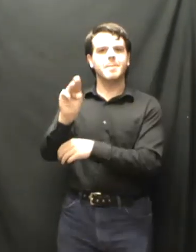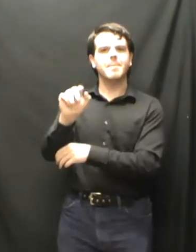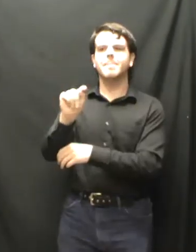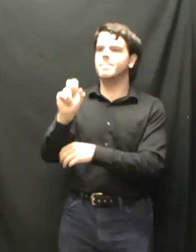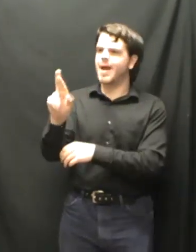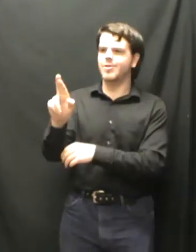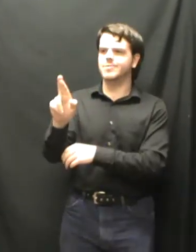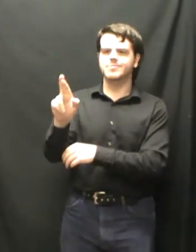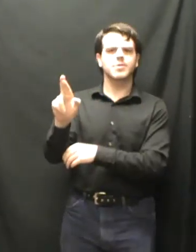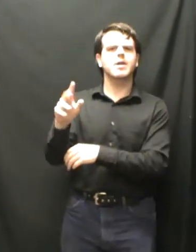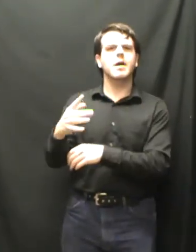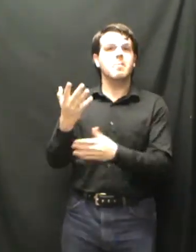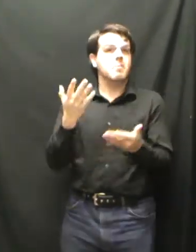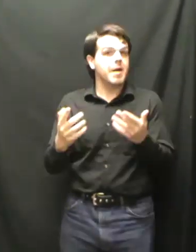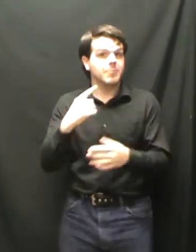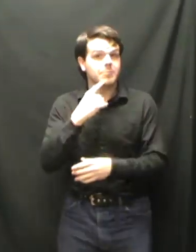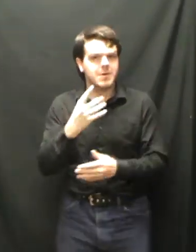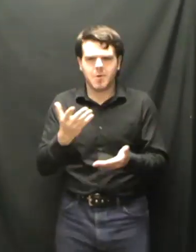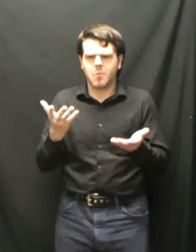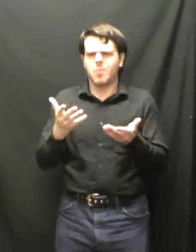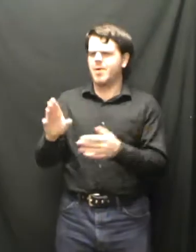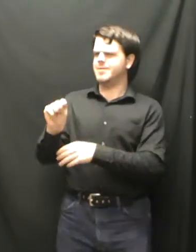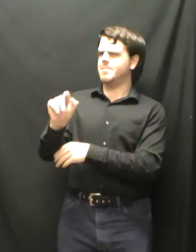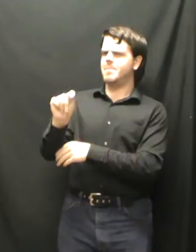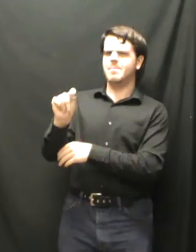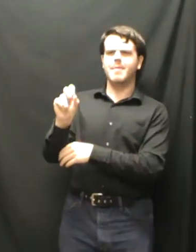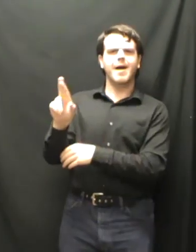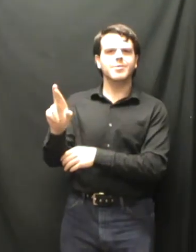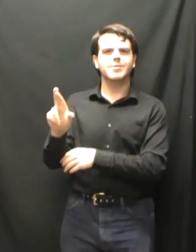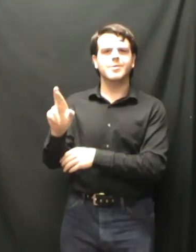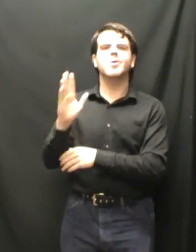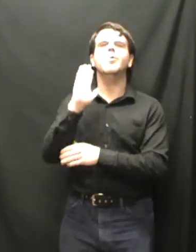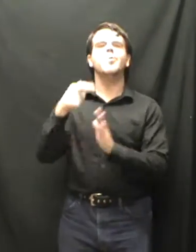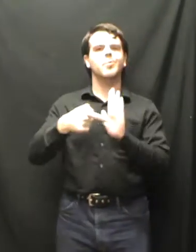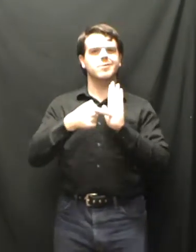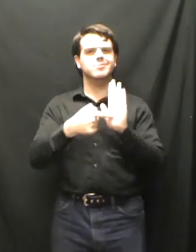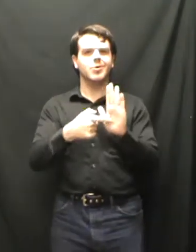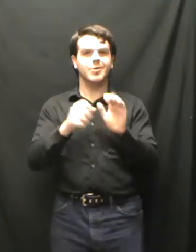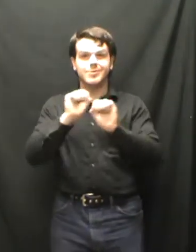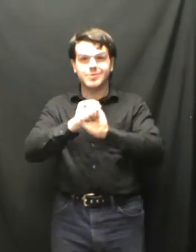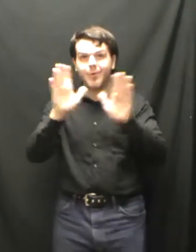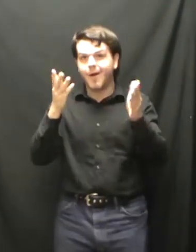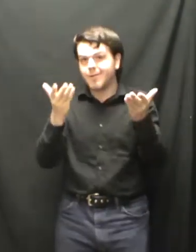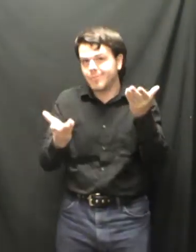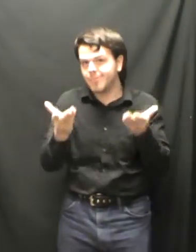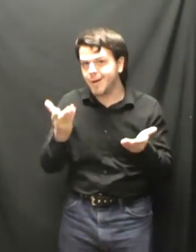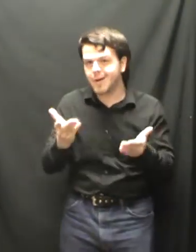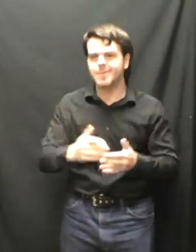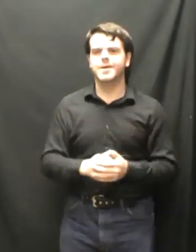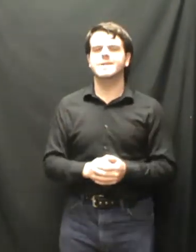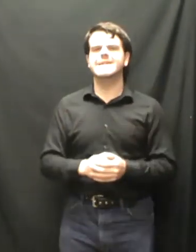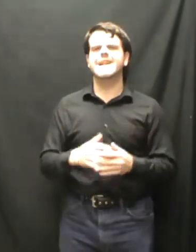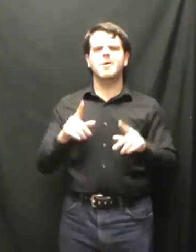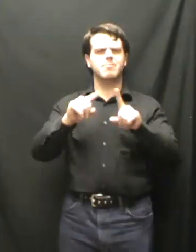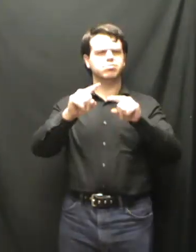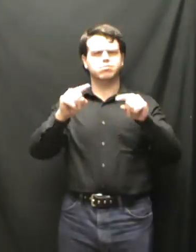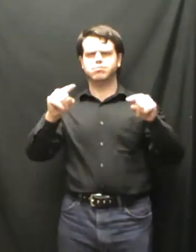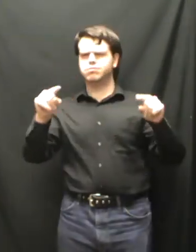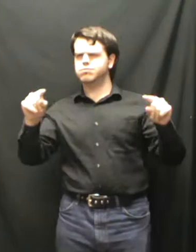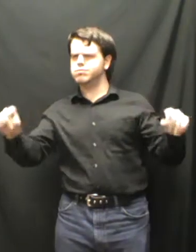is matter all about? Well, we're going to show you, and then you'll be in for a surprise because there are so many things that we've got to discuss,